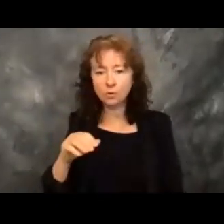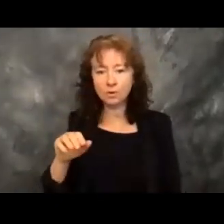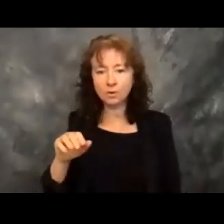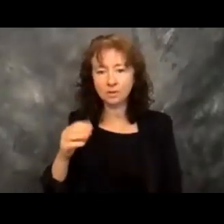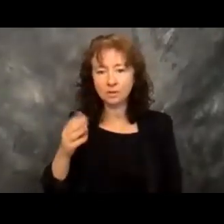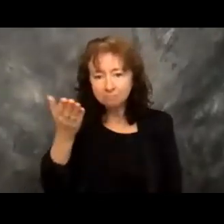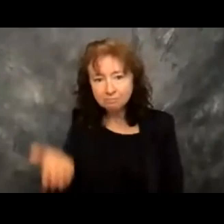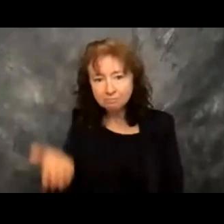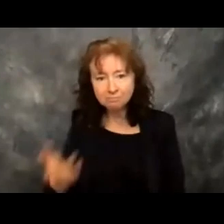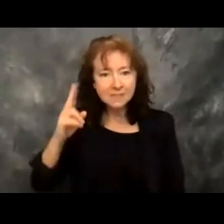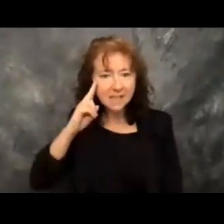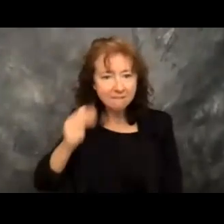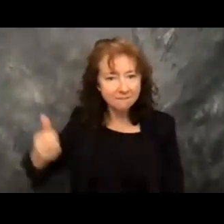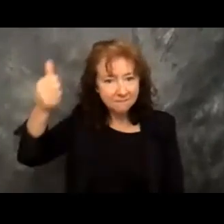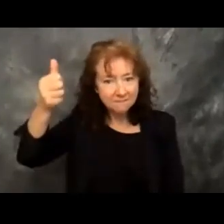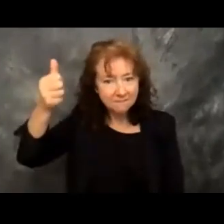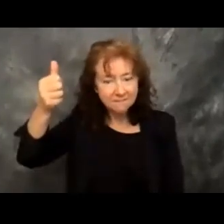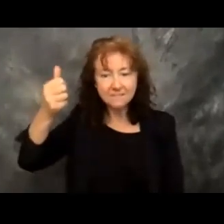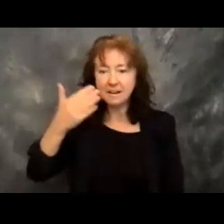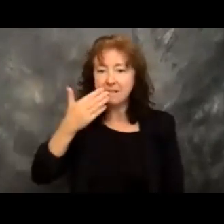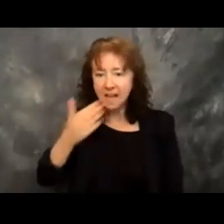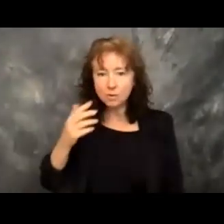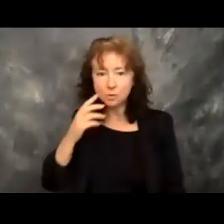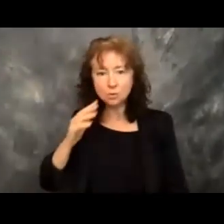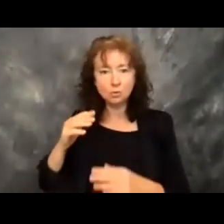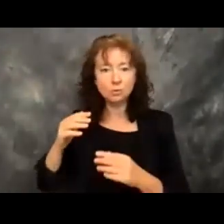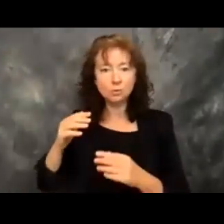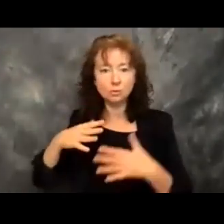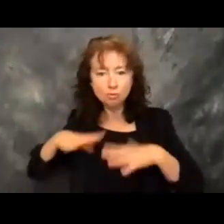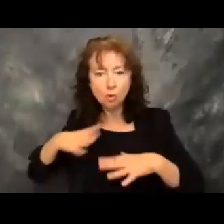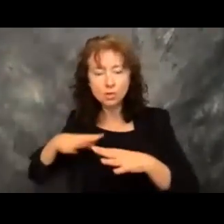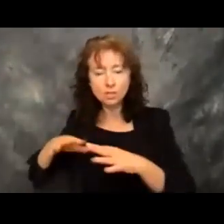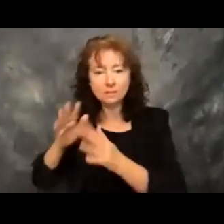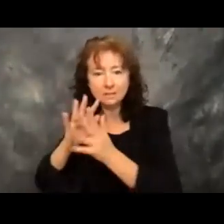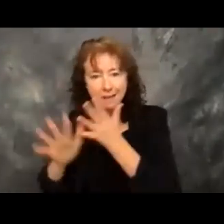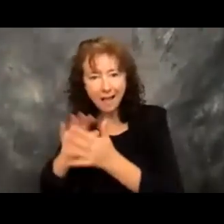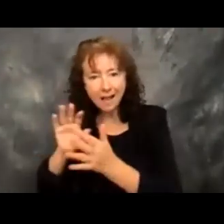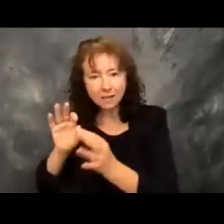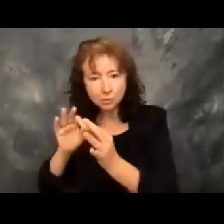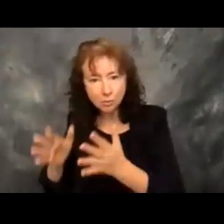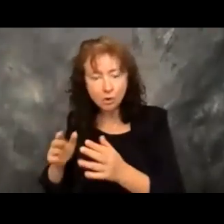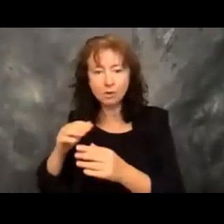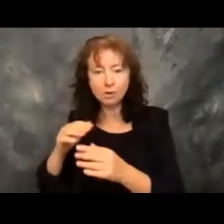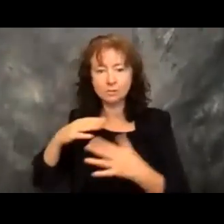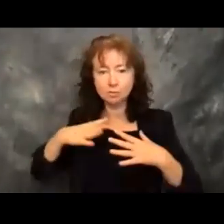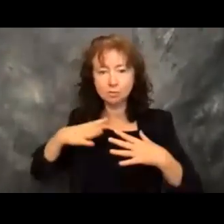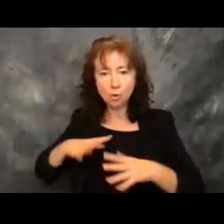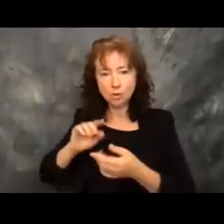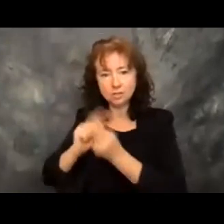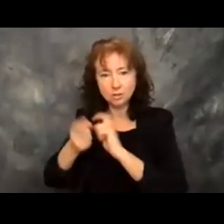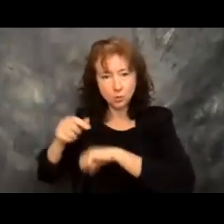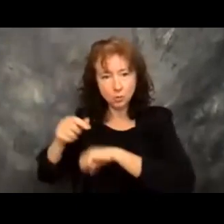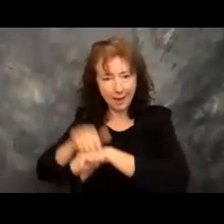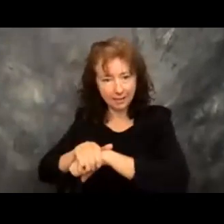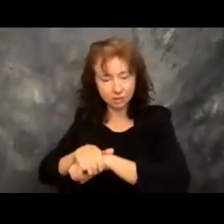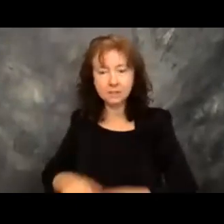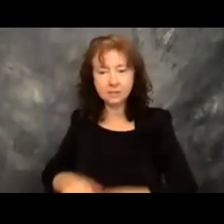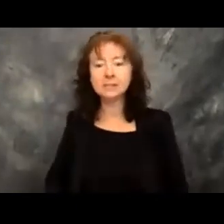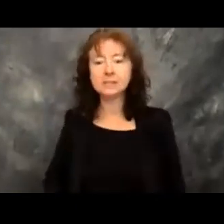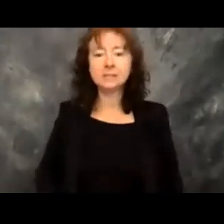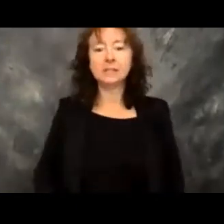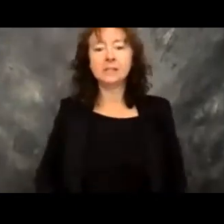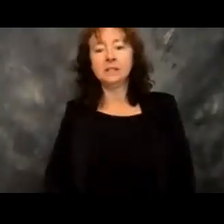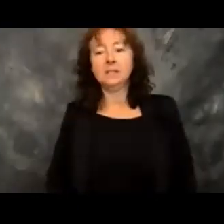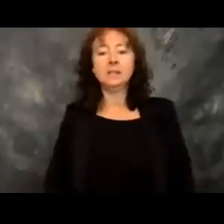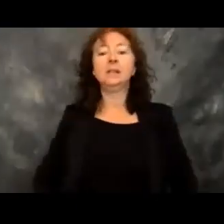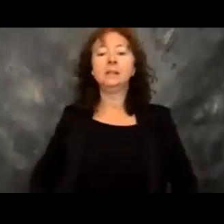Sign Language interpreter and our Georgian voiced interpreter. I will very briefly summarize what was being said, because that would not have been available